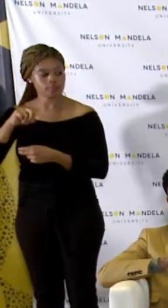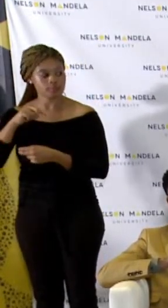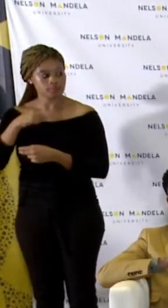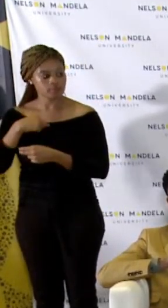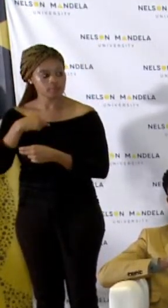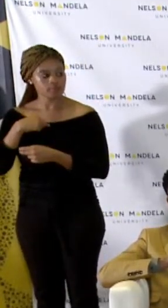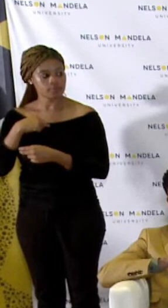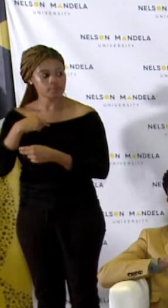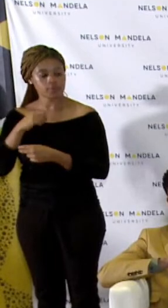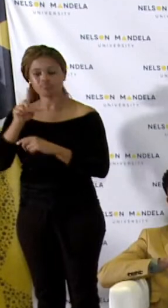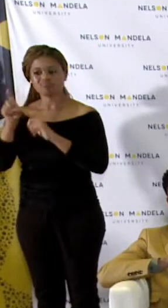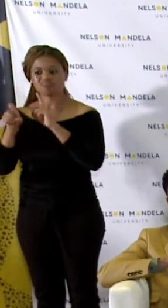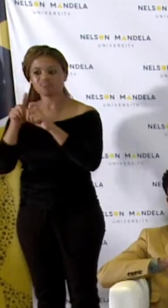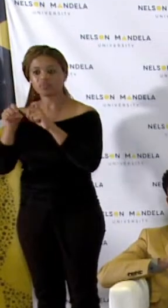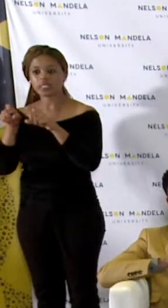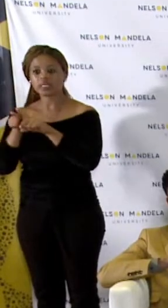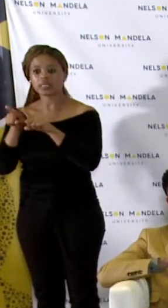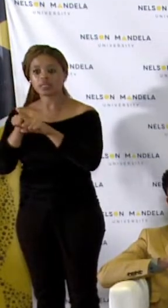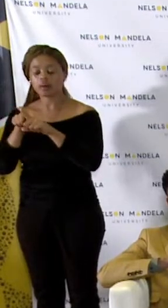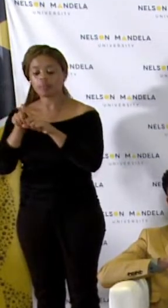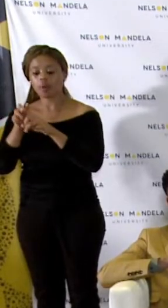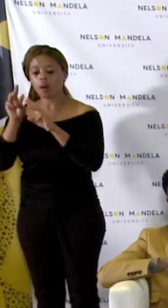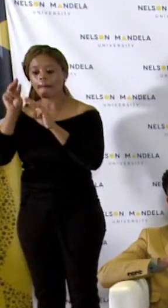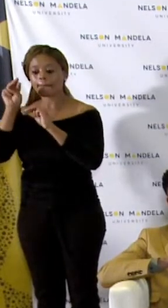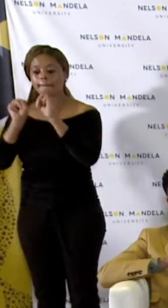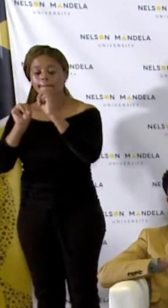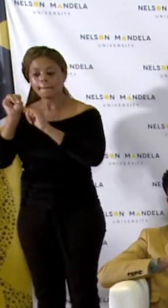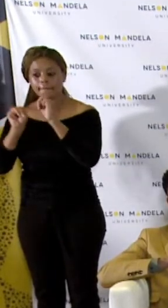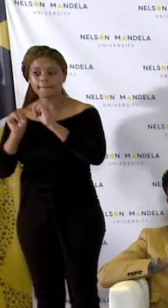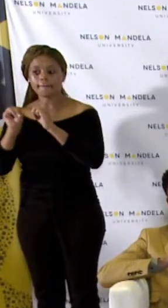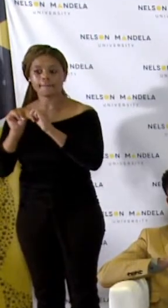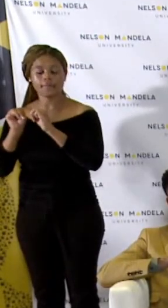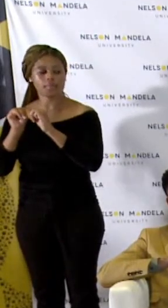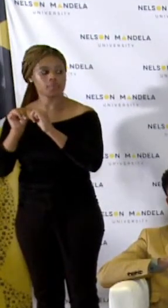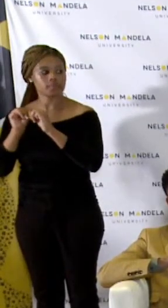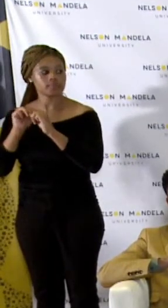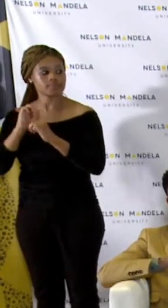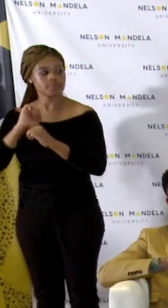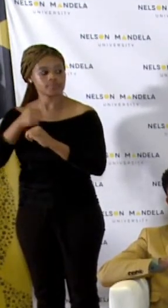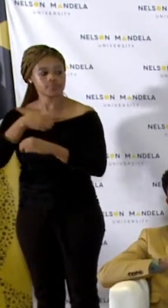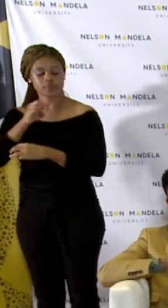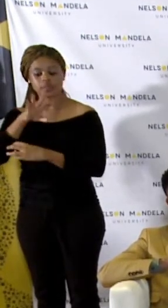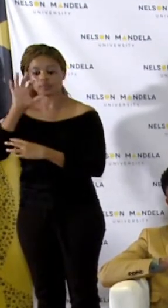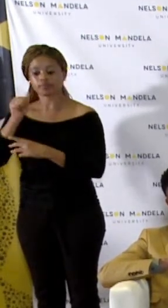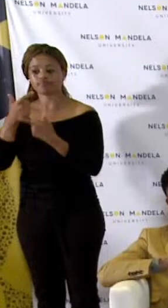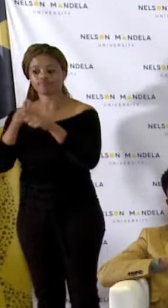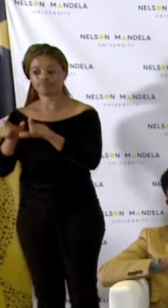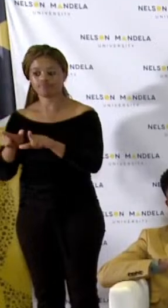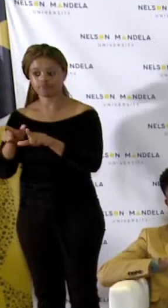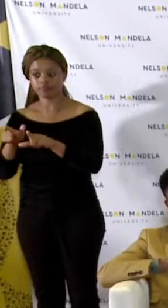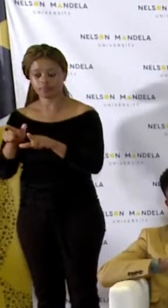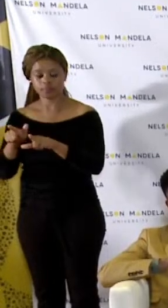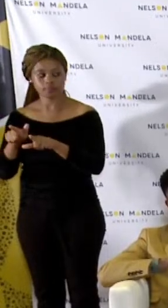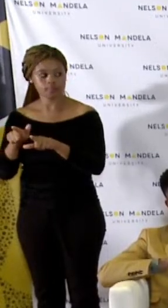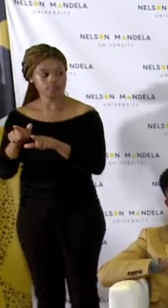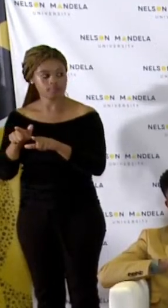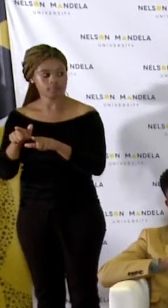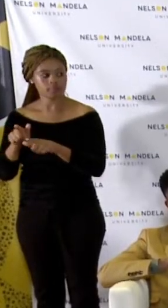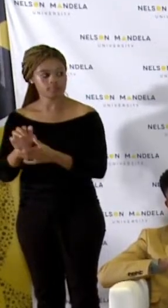ourselves questions. We need to be asking questions like, for moderation, do you moderate in other South African languages?